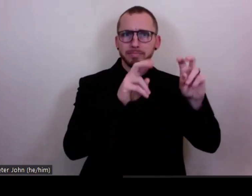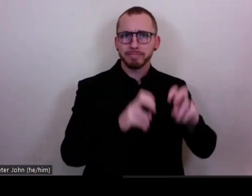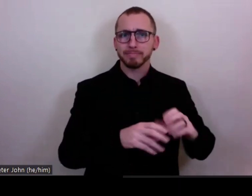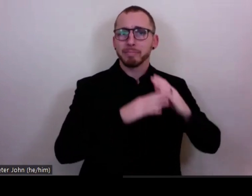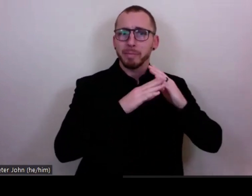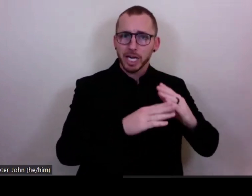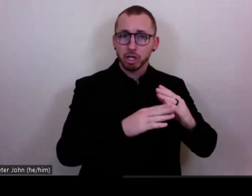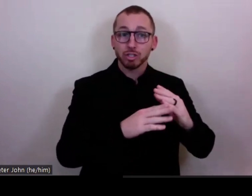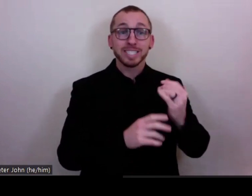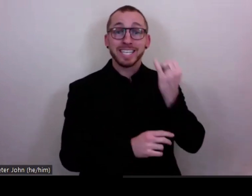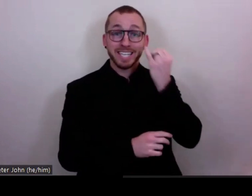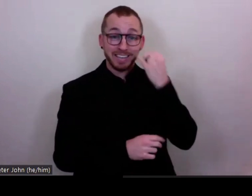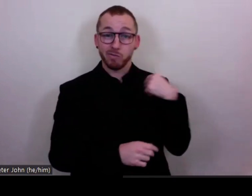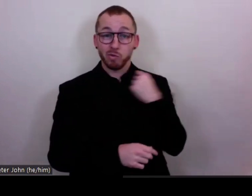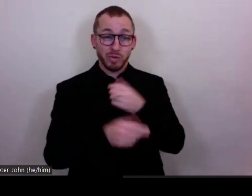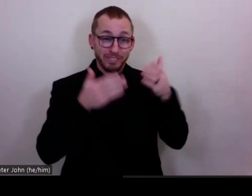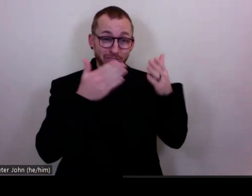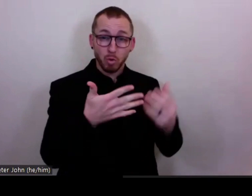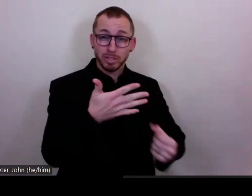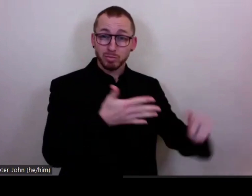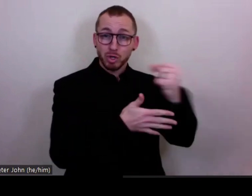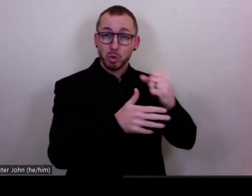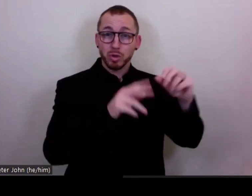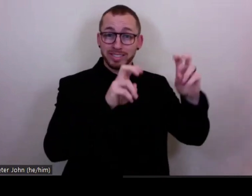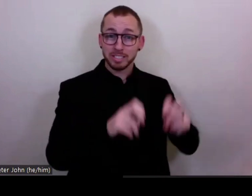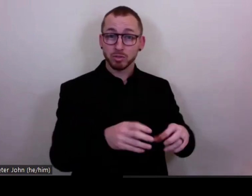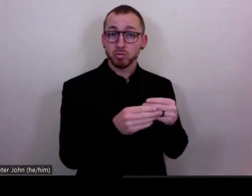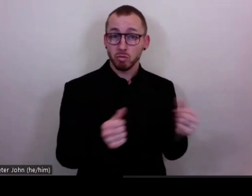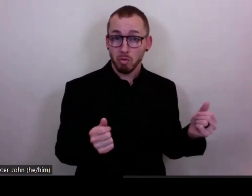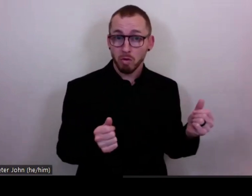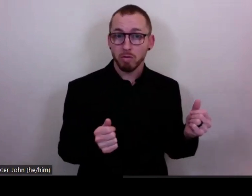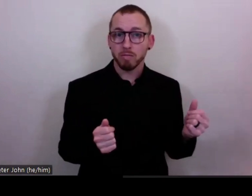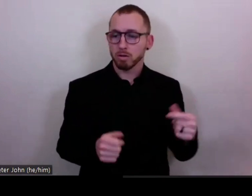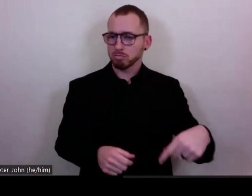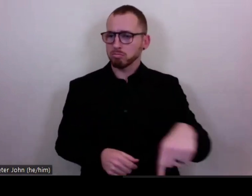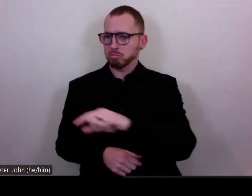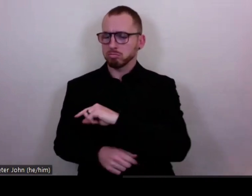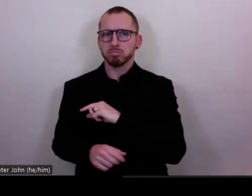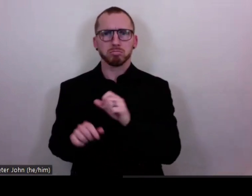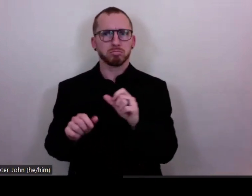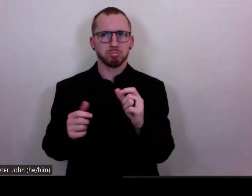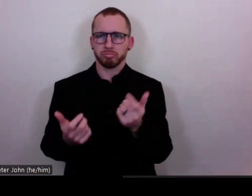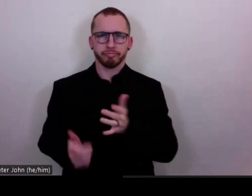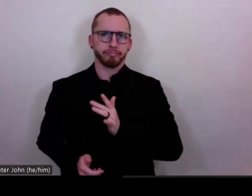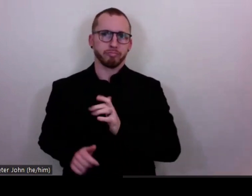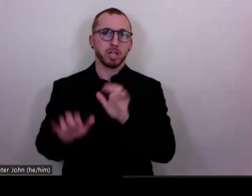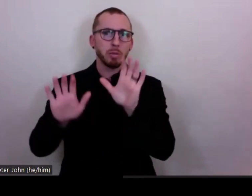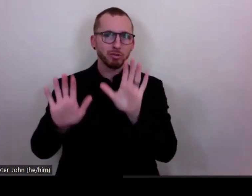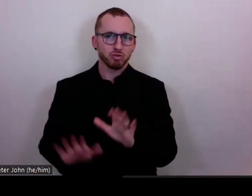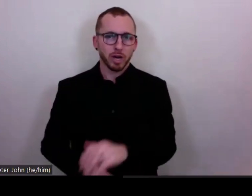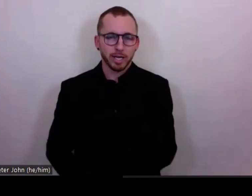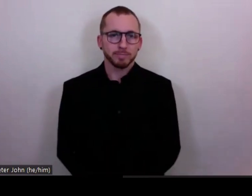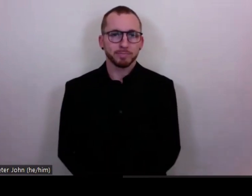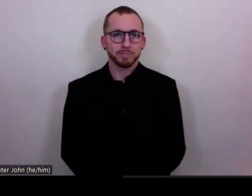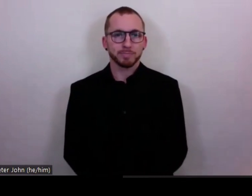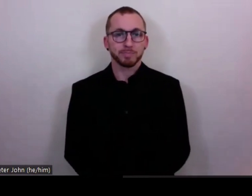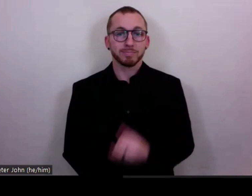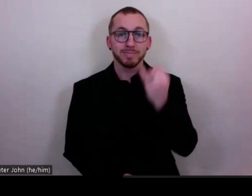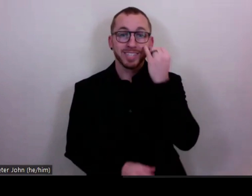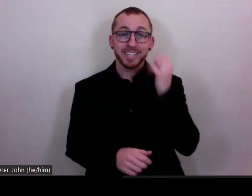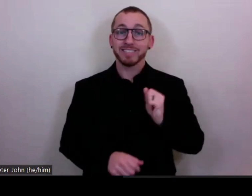that would be great. If it were that staff talked to one another, advocated